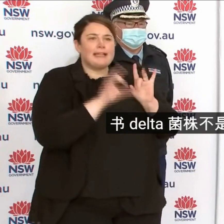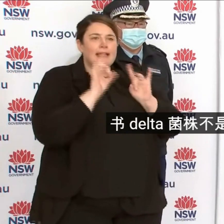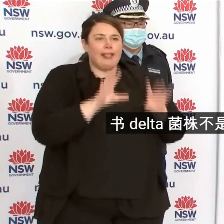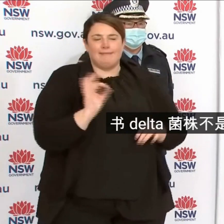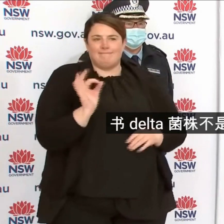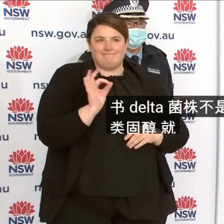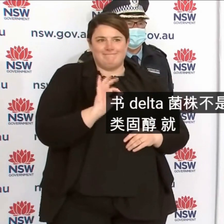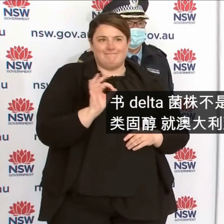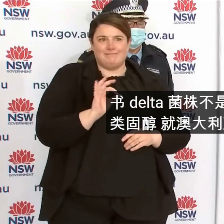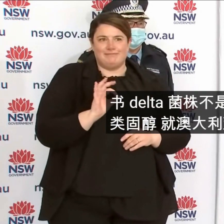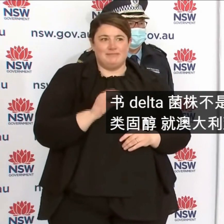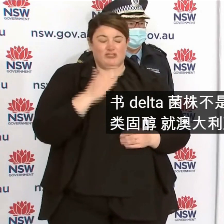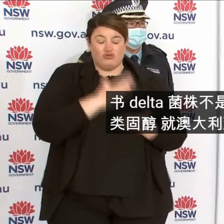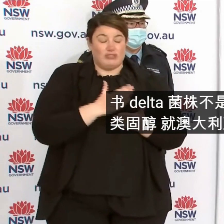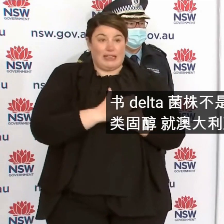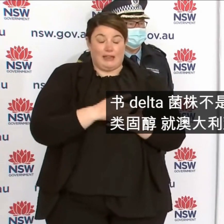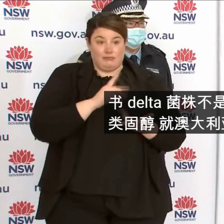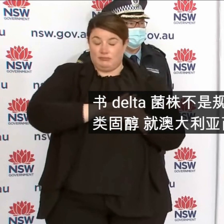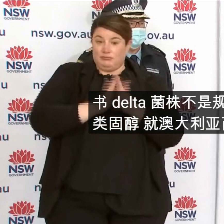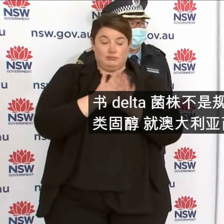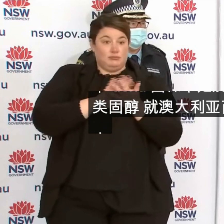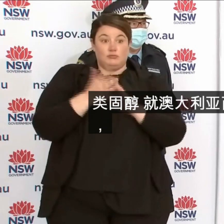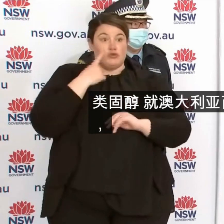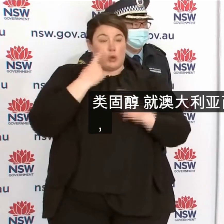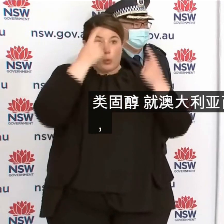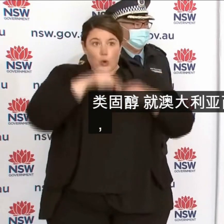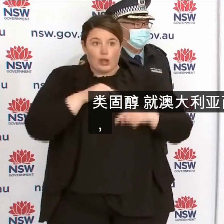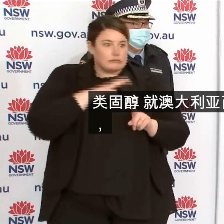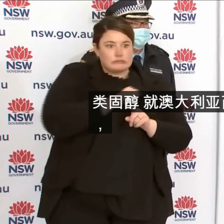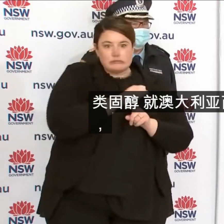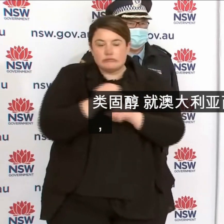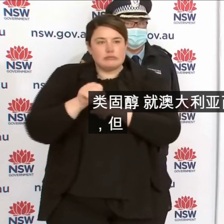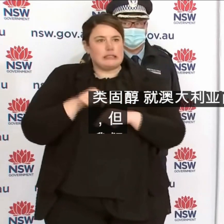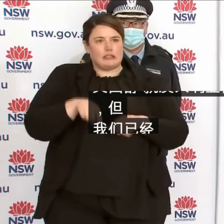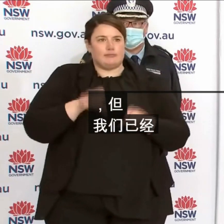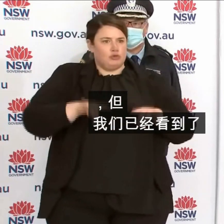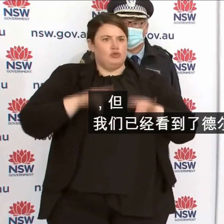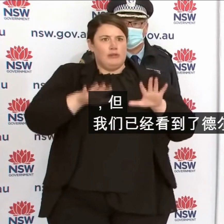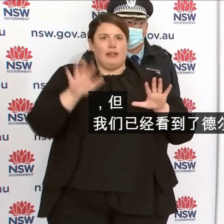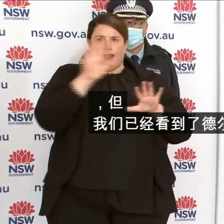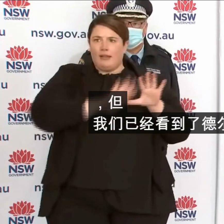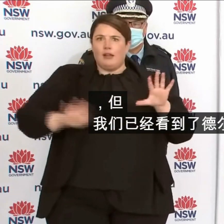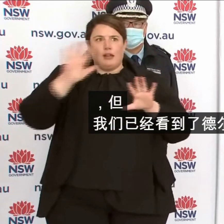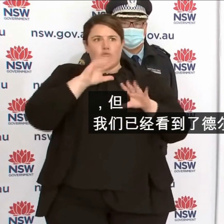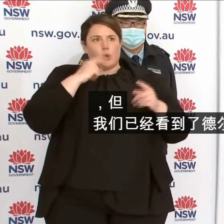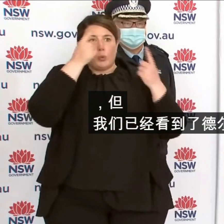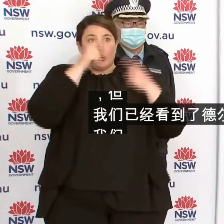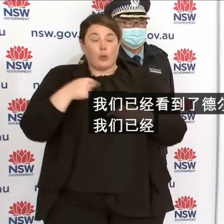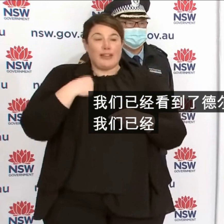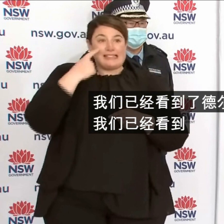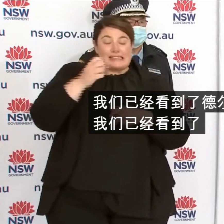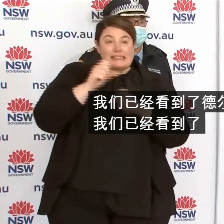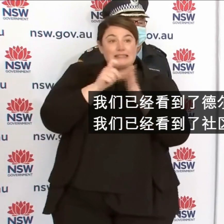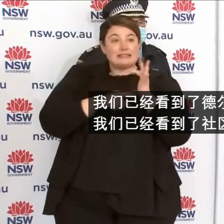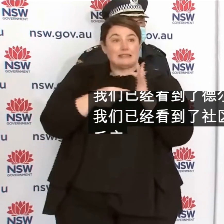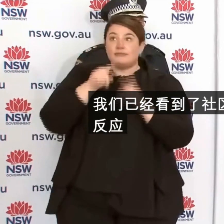strain is no rule book on steroids. We are in uncharted territory as far as Australia is concerned, but we've seen what Delta has done overseas,